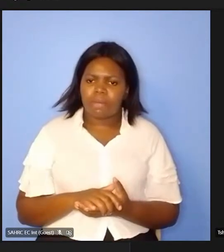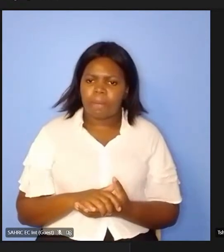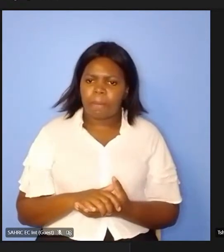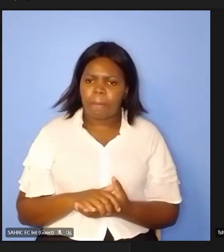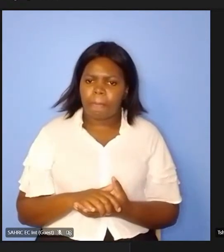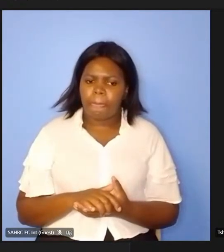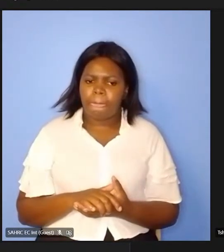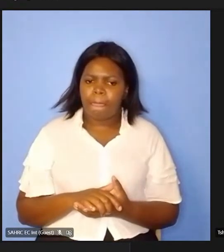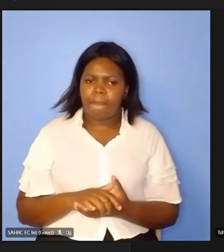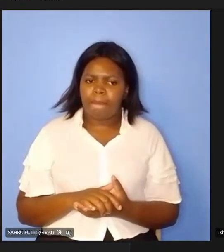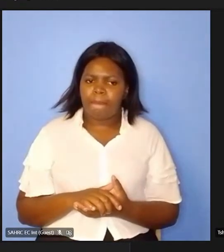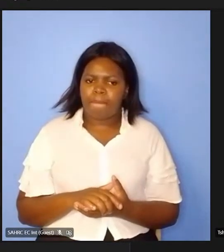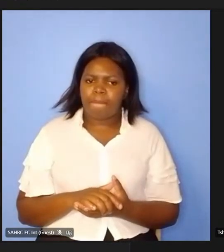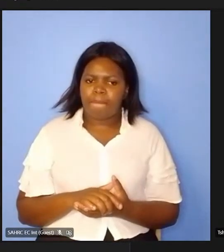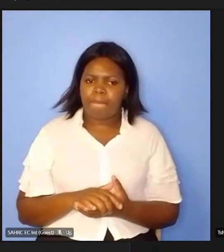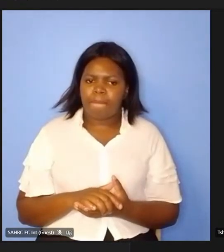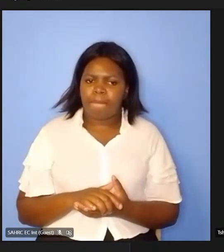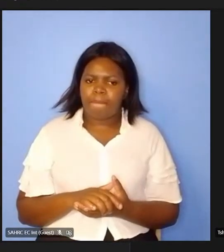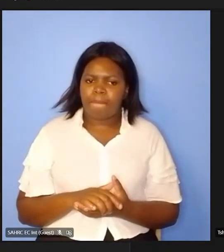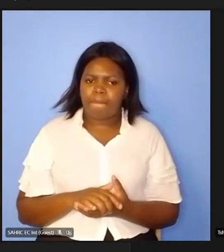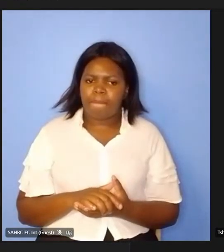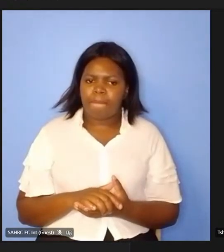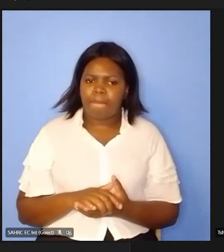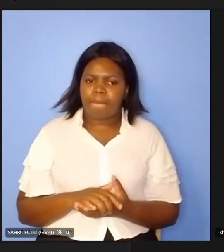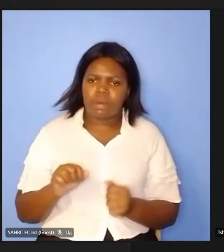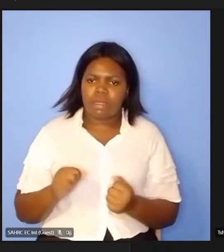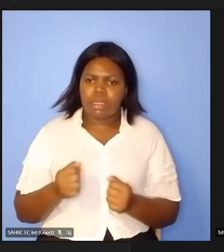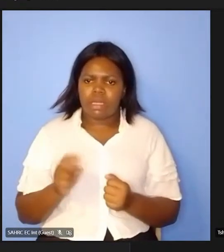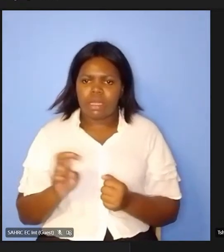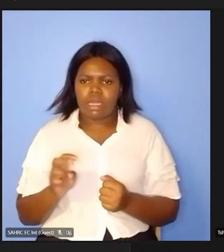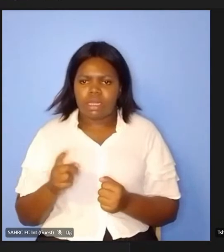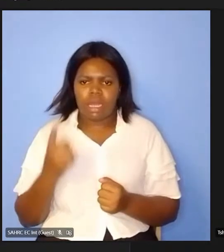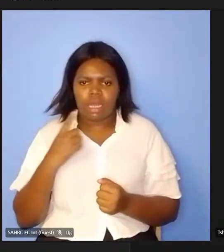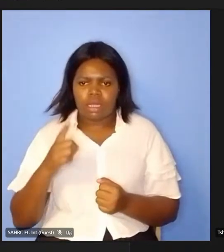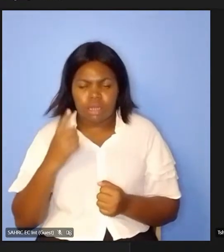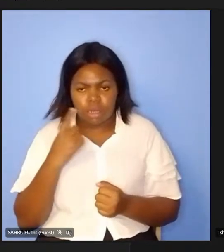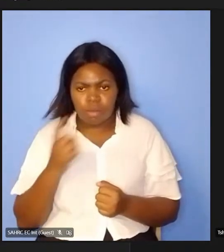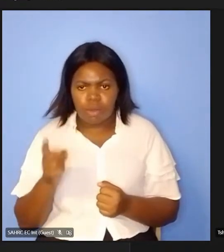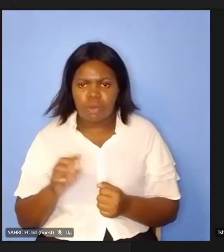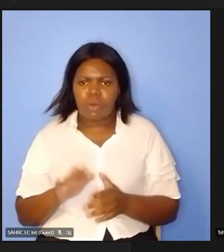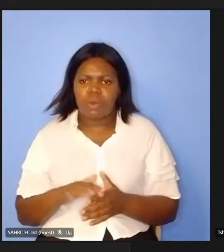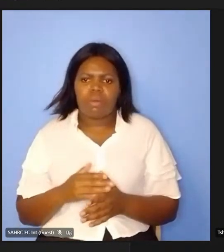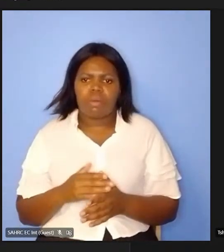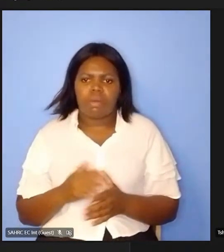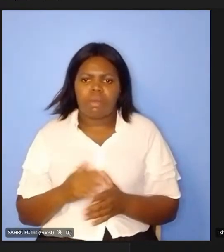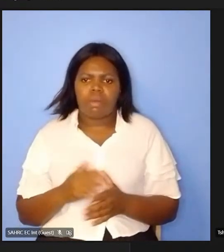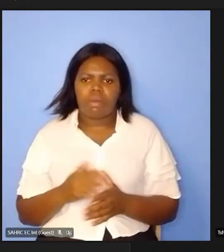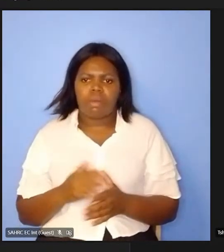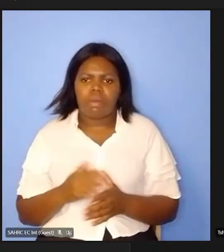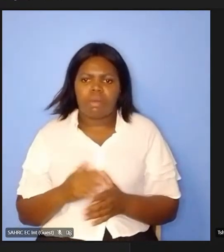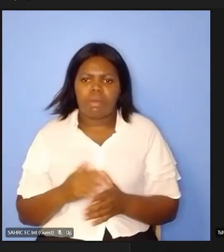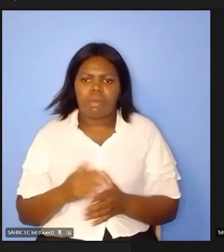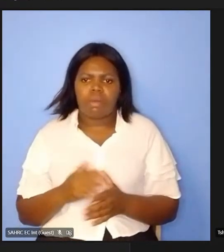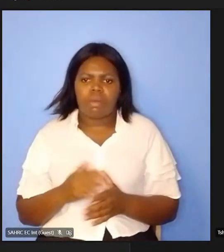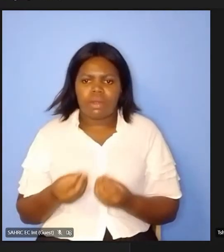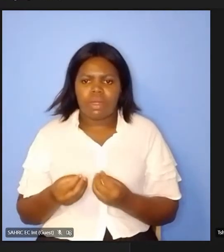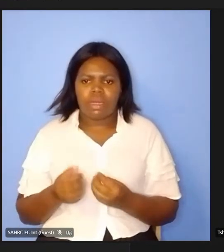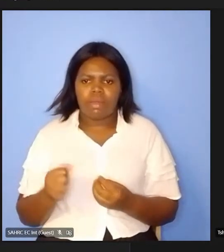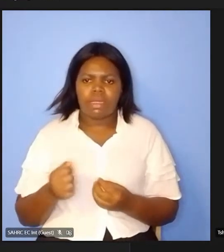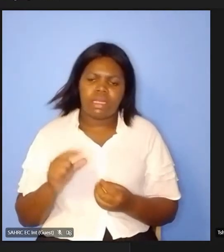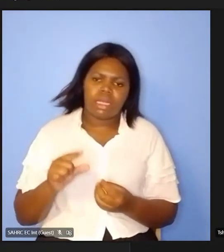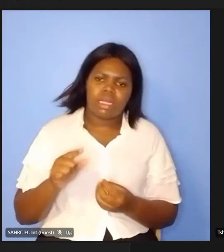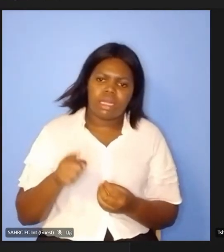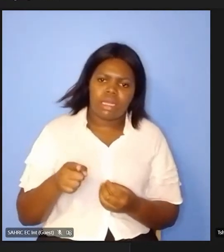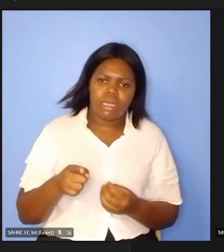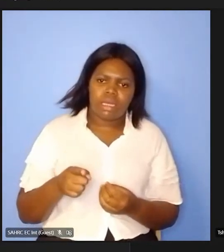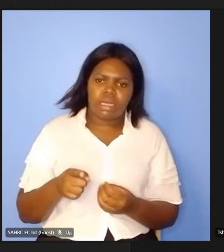the right for one to practice their religion, etc. And I cannot see how the rights of LGBTI people, i.e.,